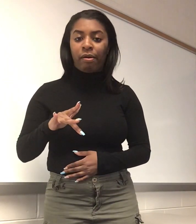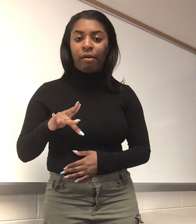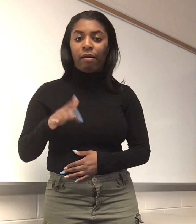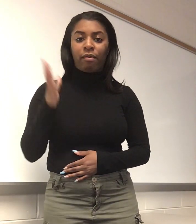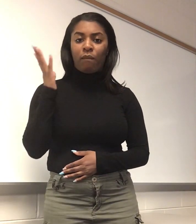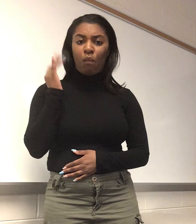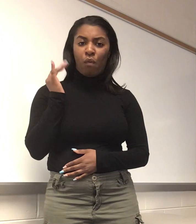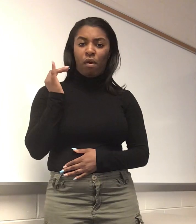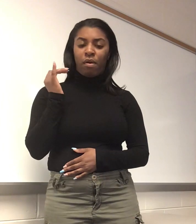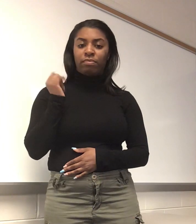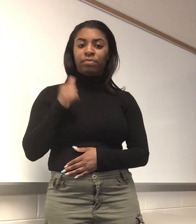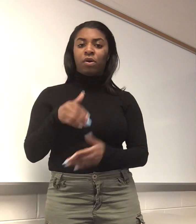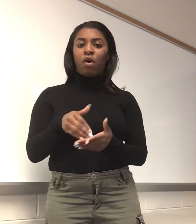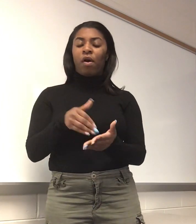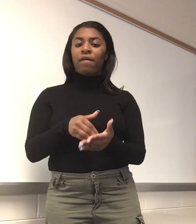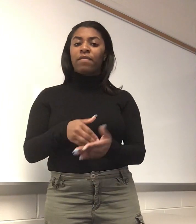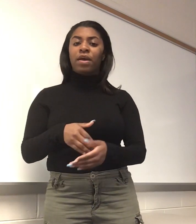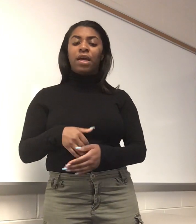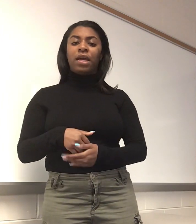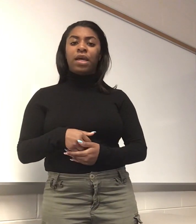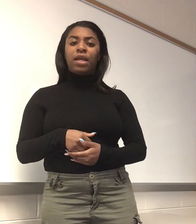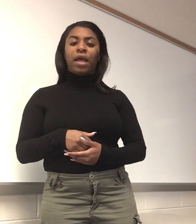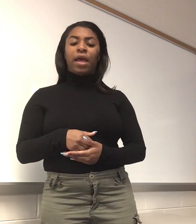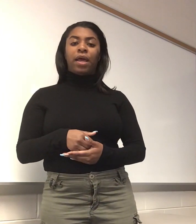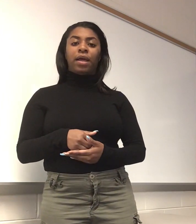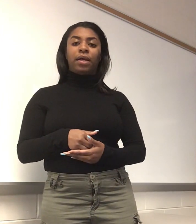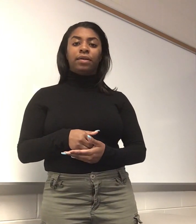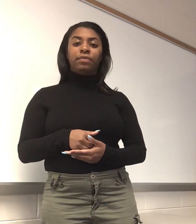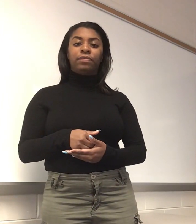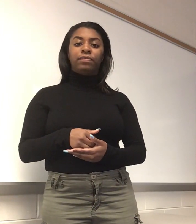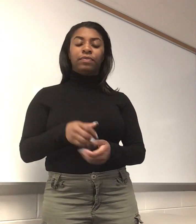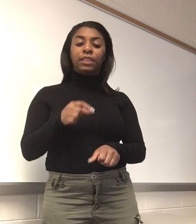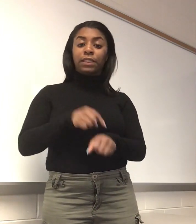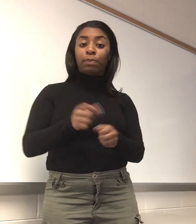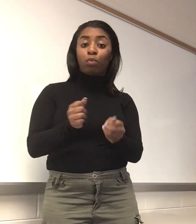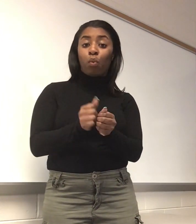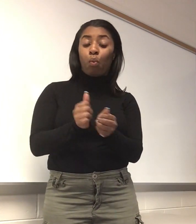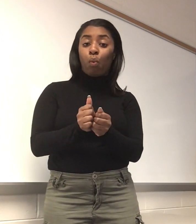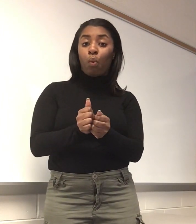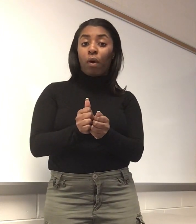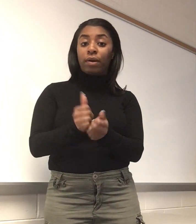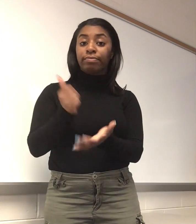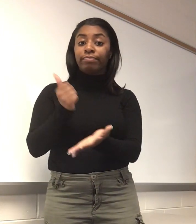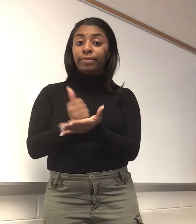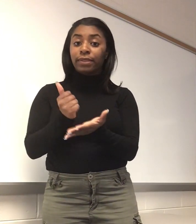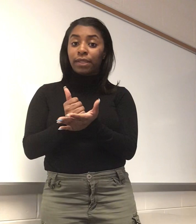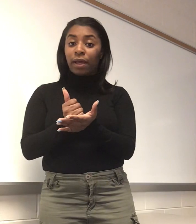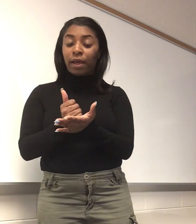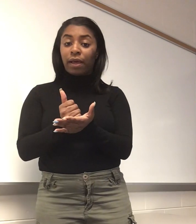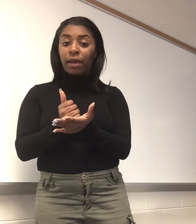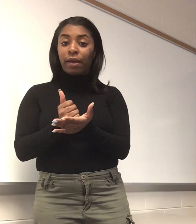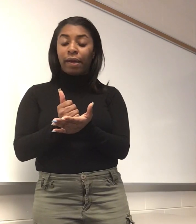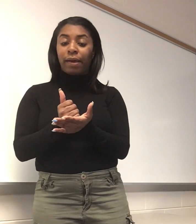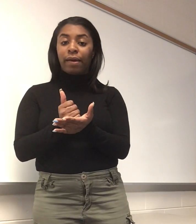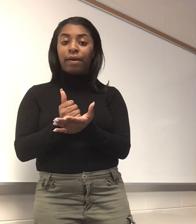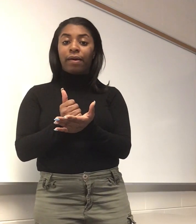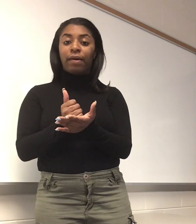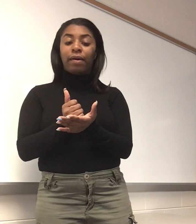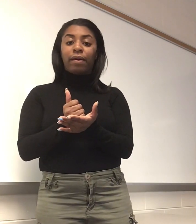make the Fool a little bit different, this is one of the distinguishing factors, is that the sidekick may never